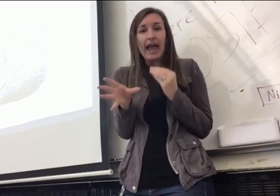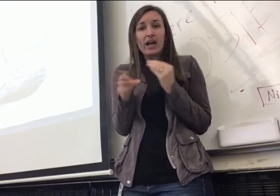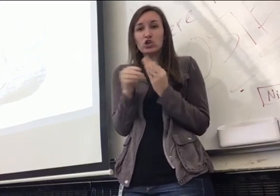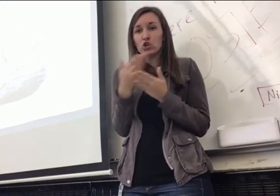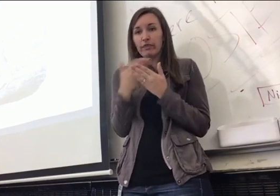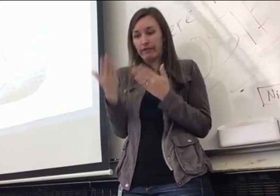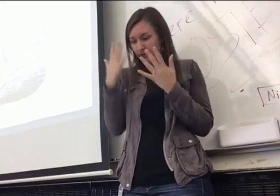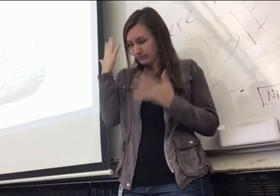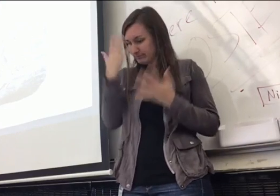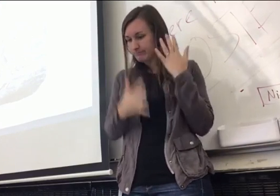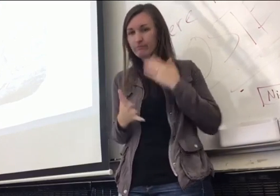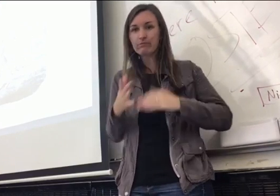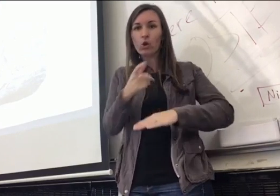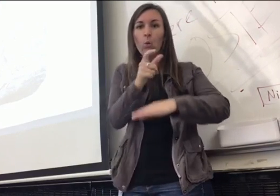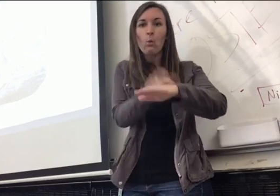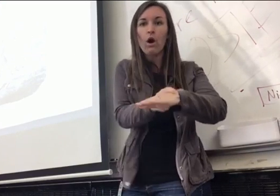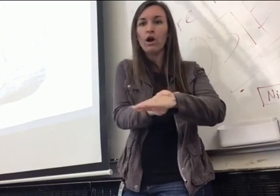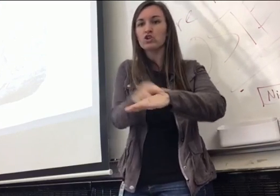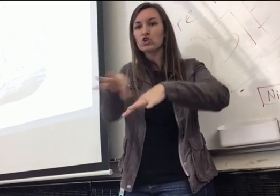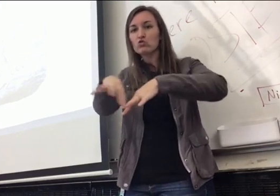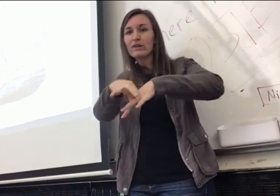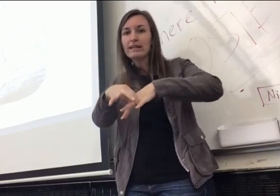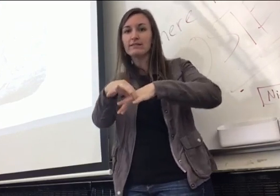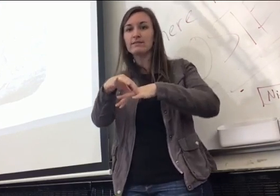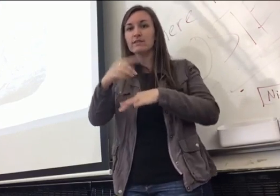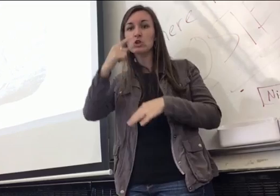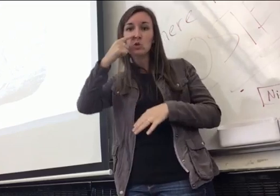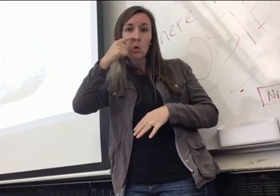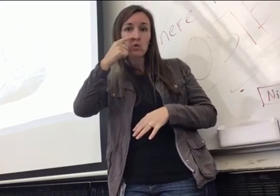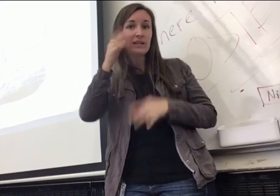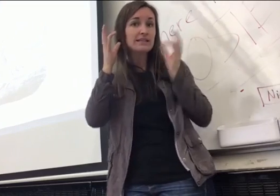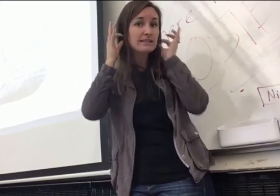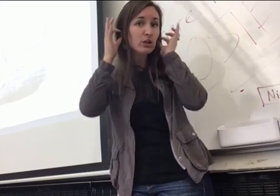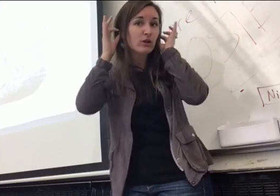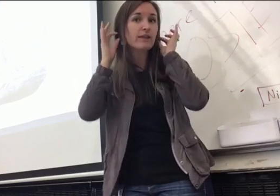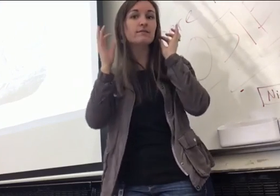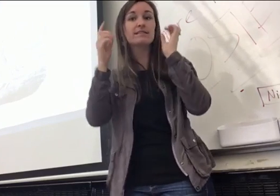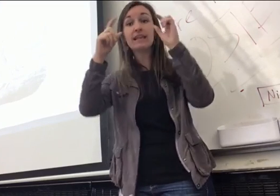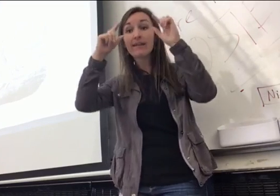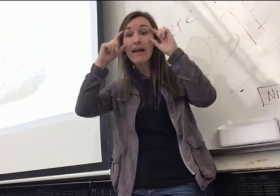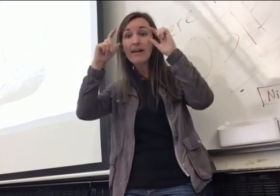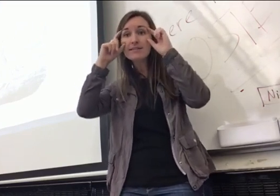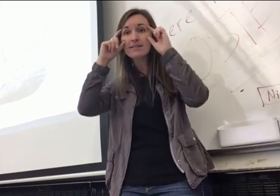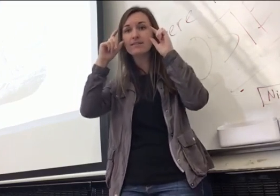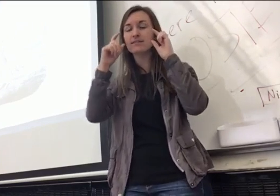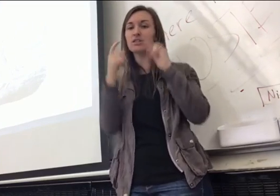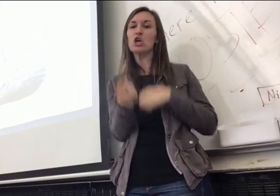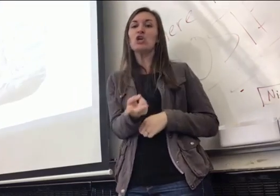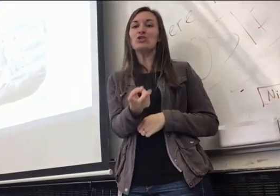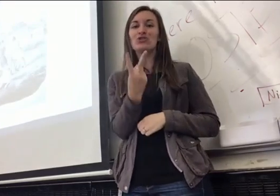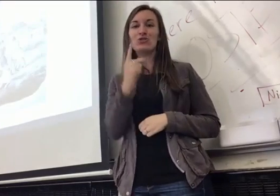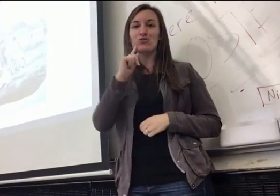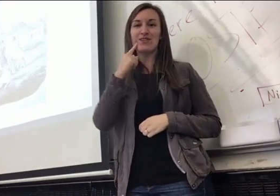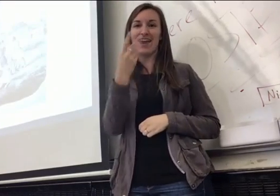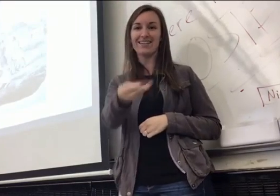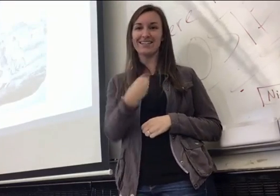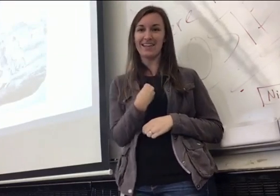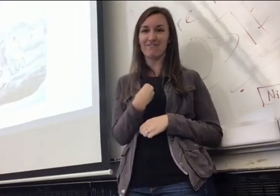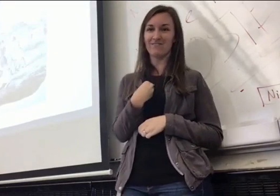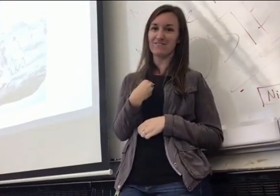could be watches, rings, nose rings, earrings, glasses, 2 pieces of candy.